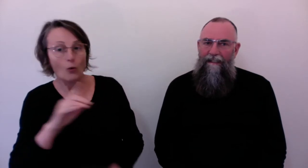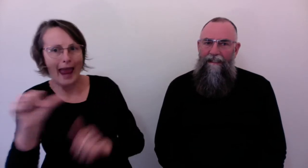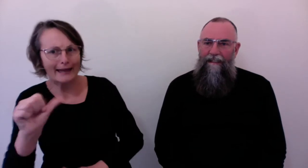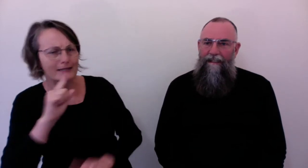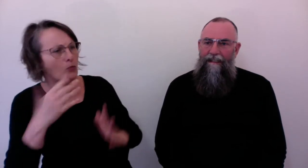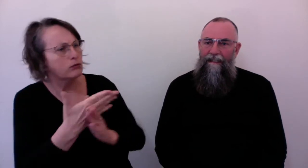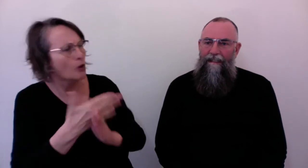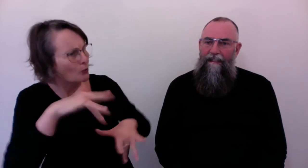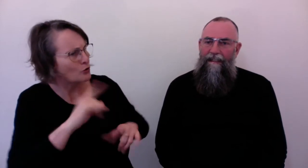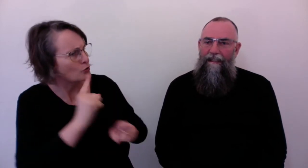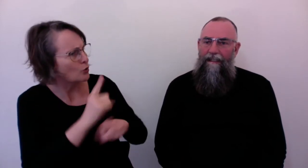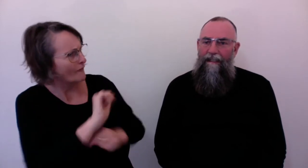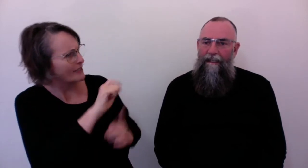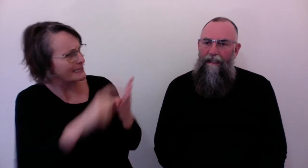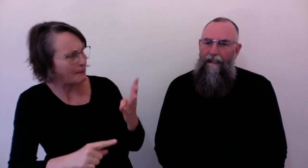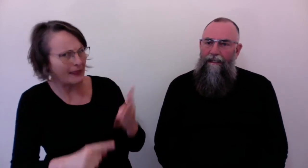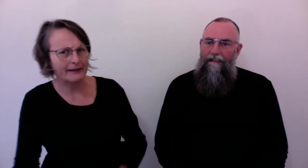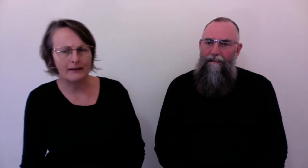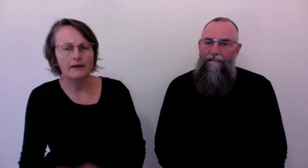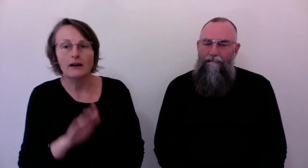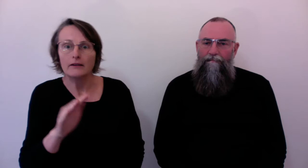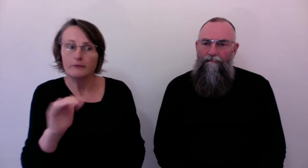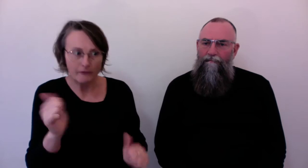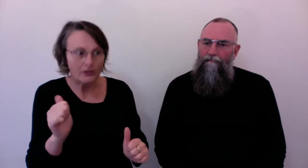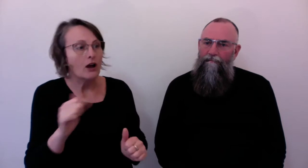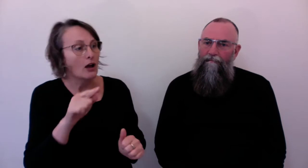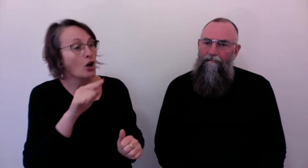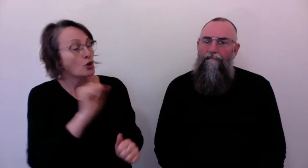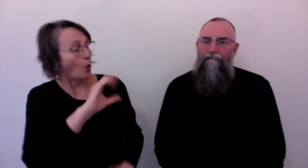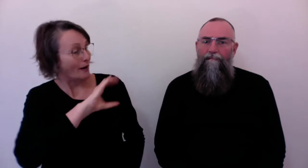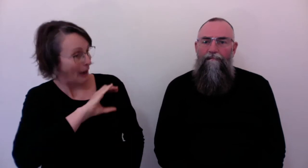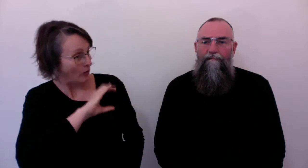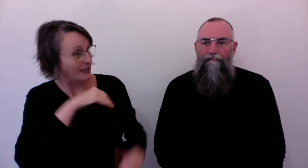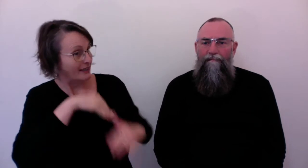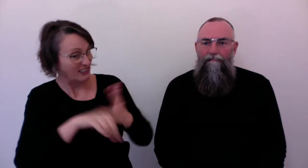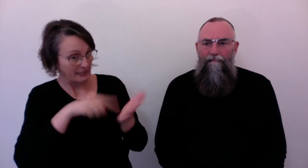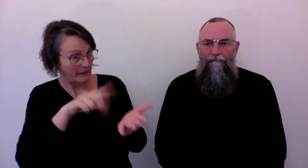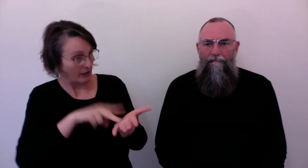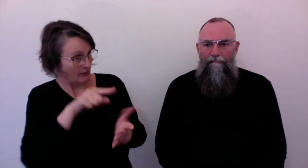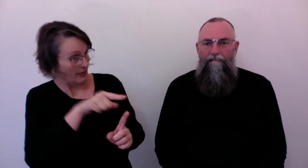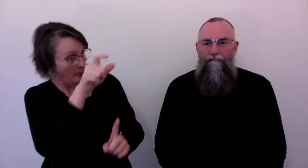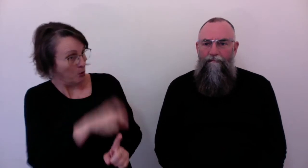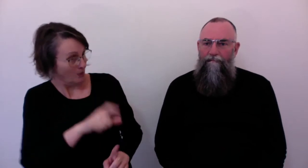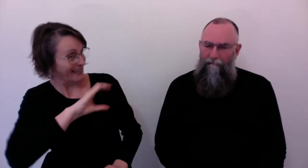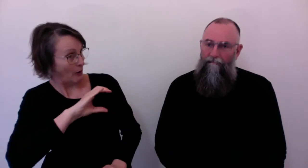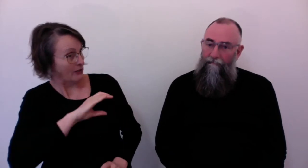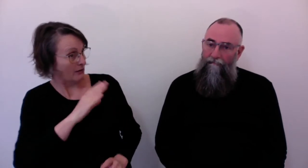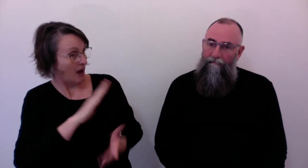said it. Oh, we did. Yeah. Is your character in the show hard of hearing and deaf as well? Yes. Okay, so they built the character around that,